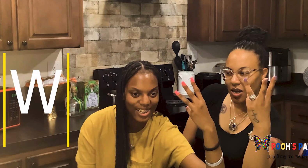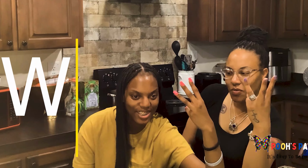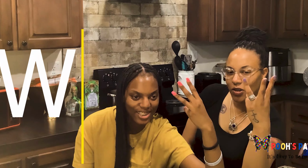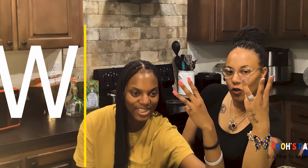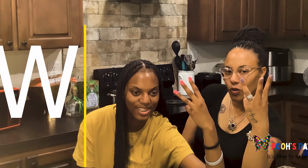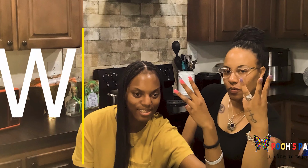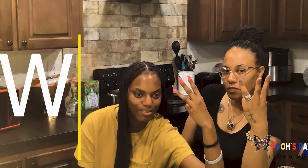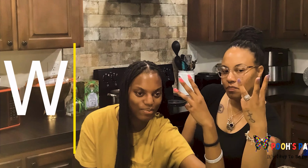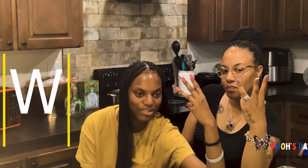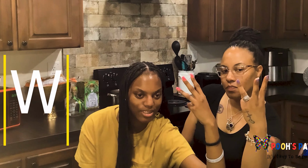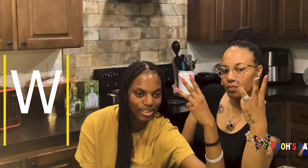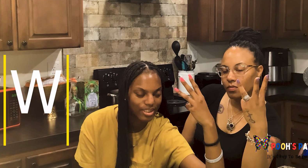W.